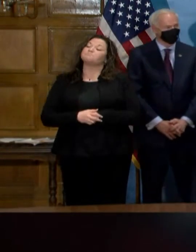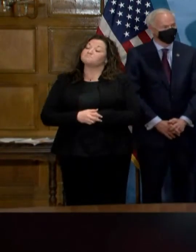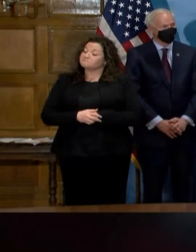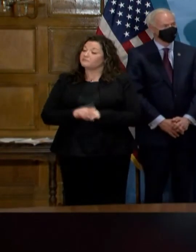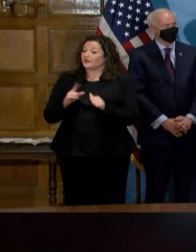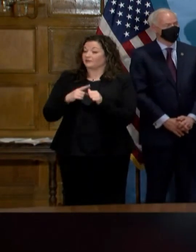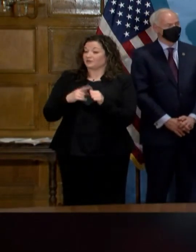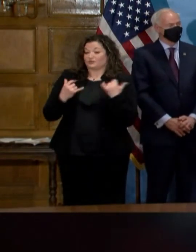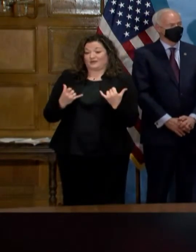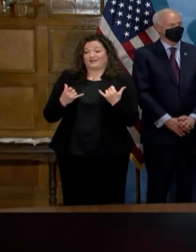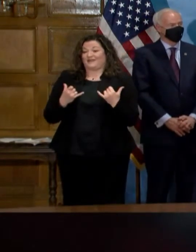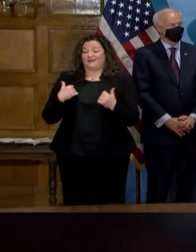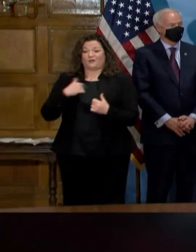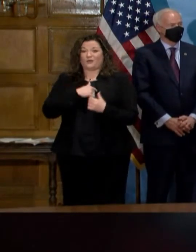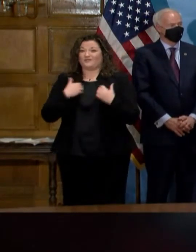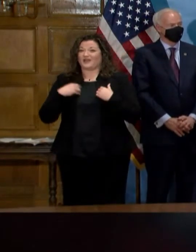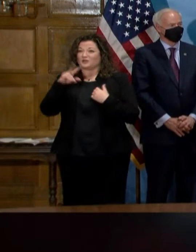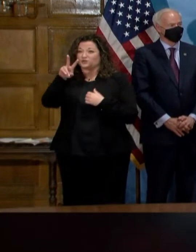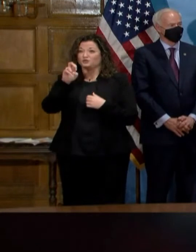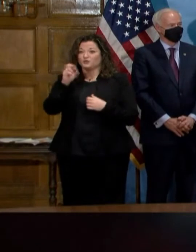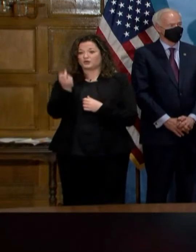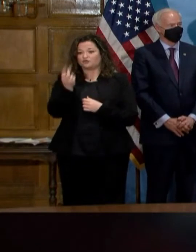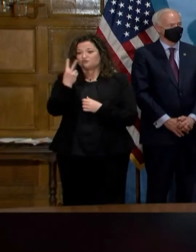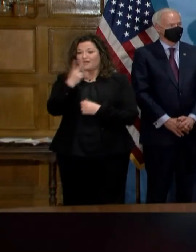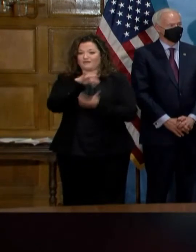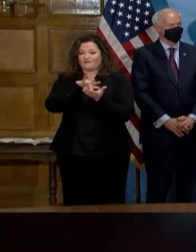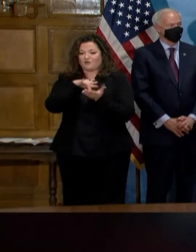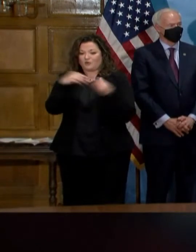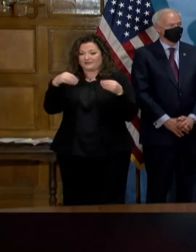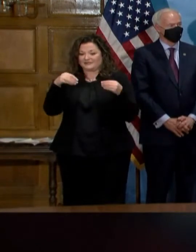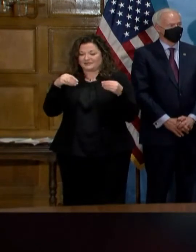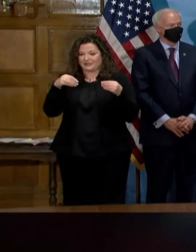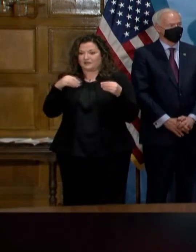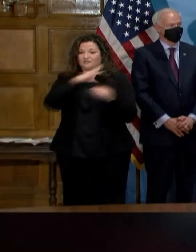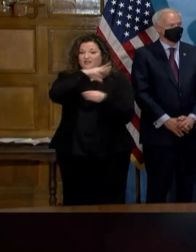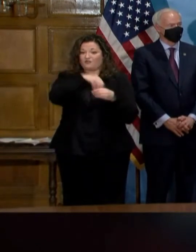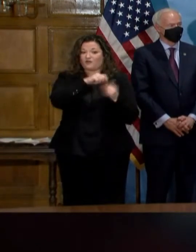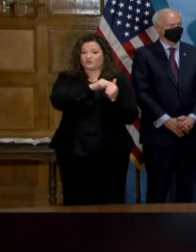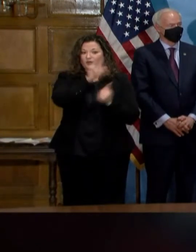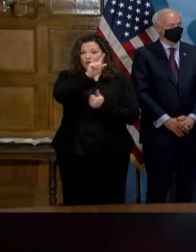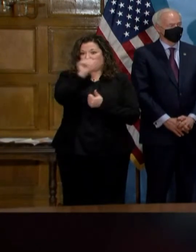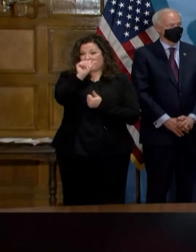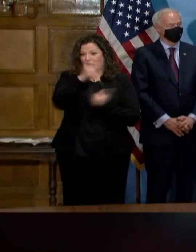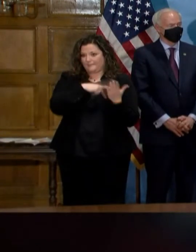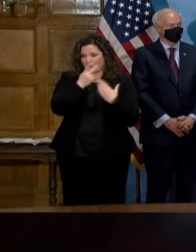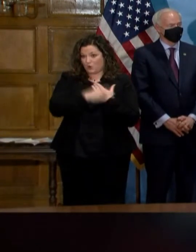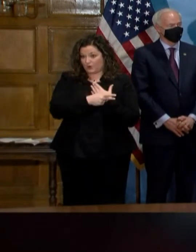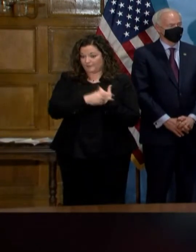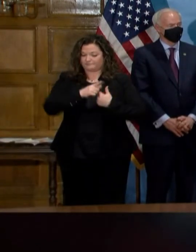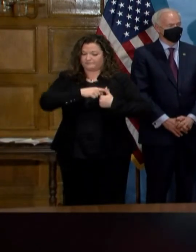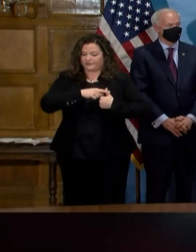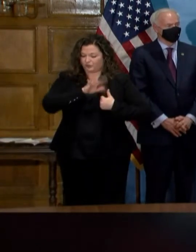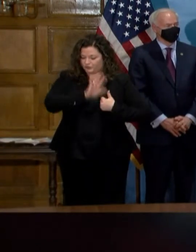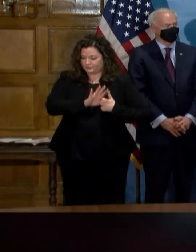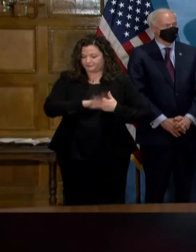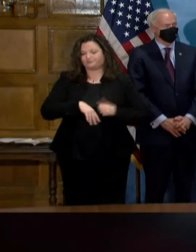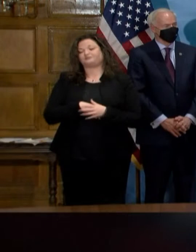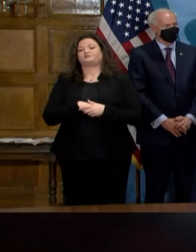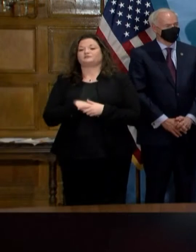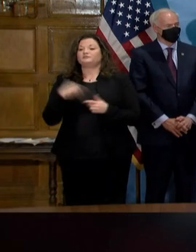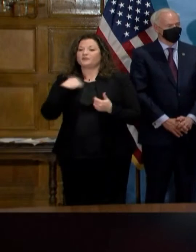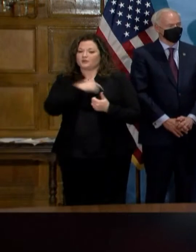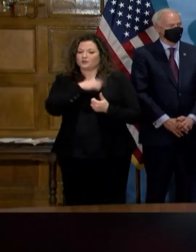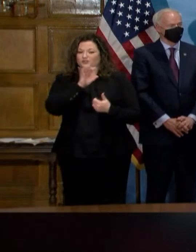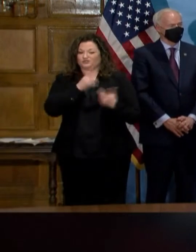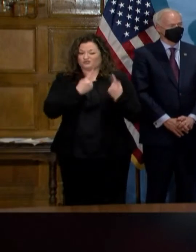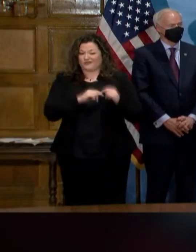now, we've only had 212 pharmacies that have been involved in the 1A program. And so the first thing we're doing is we're trying to expand